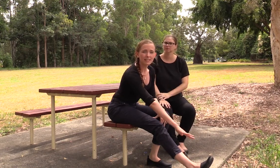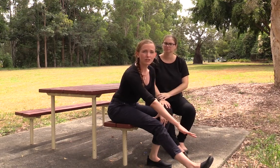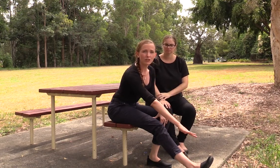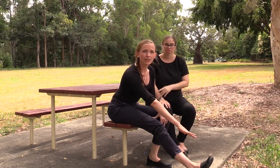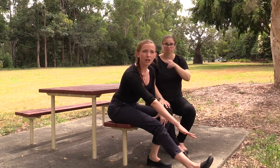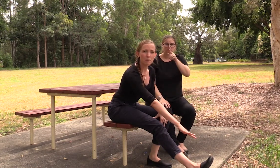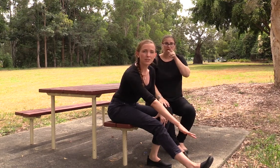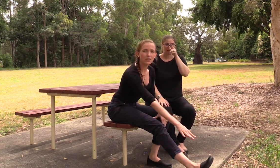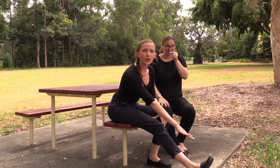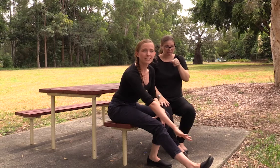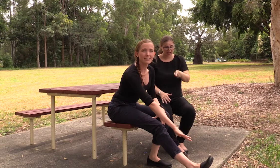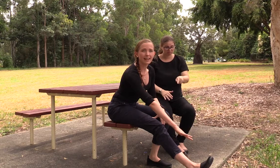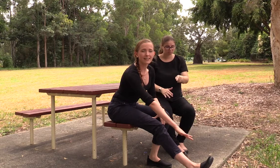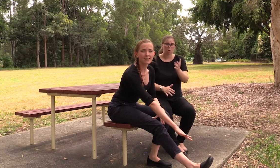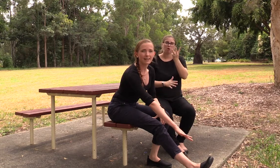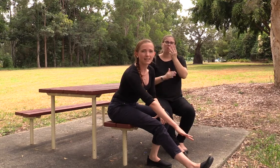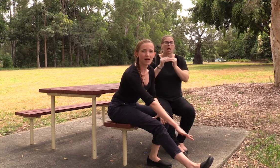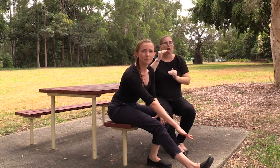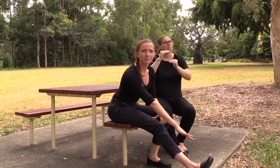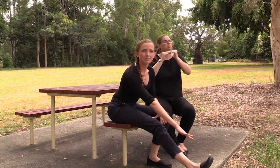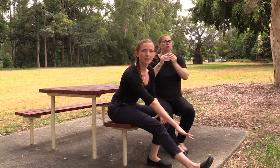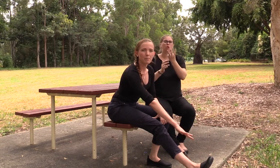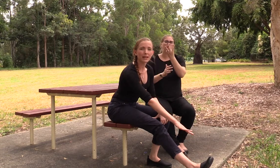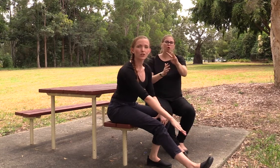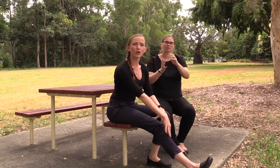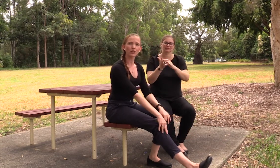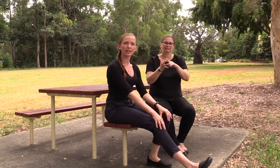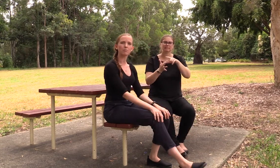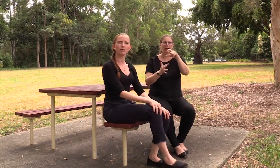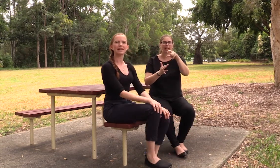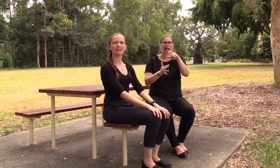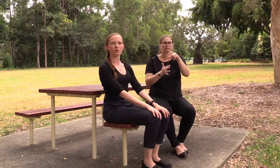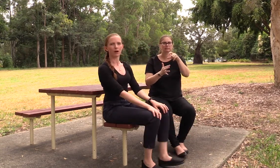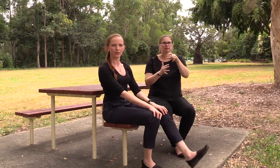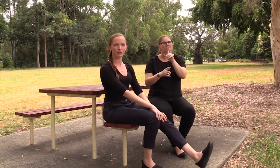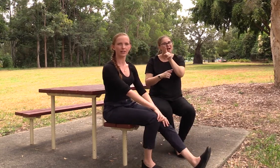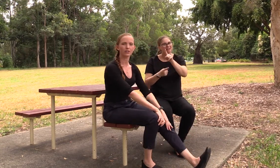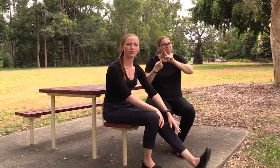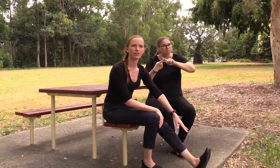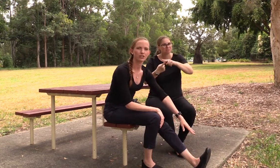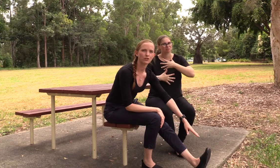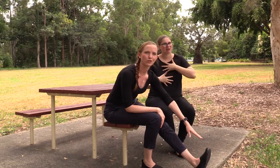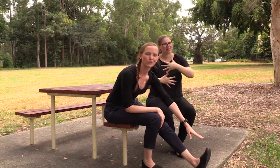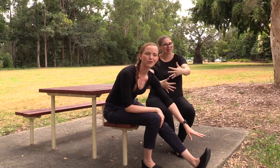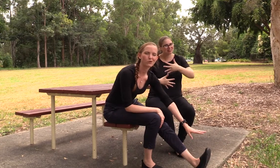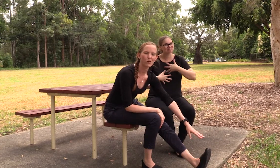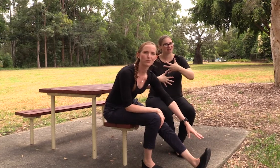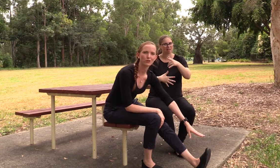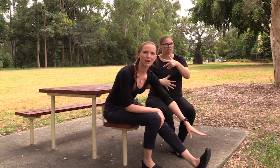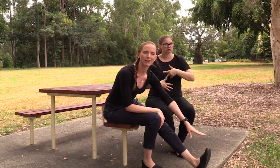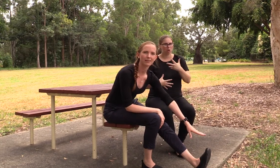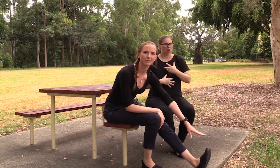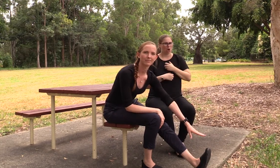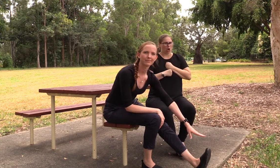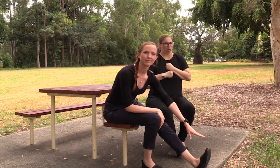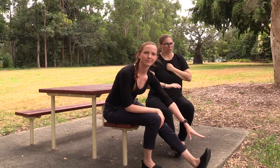can hold each stretch up to 30 seconds at a time. Make sure you keep breathing while you're doing your stretches too. You don't want to hold